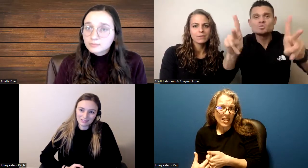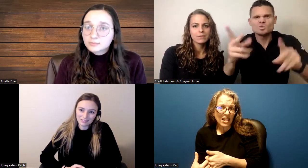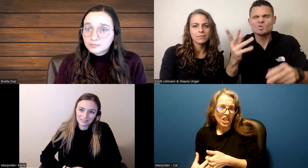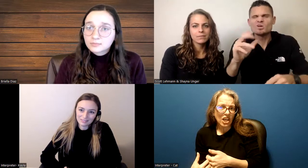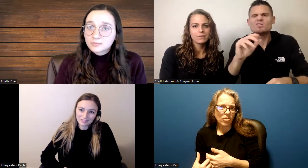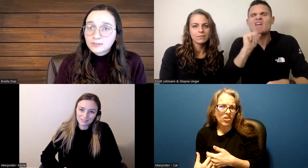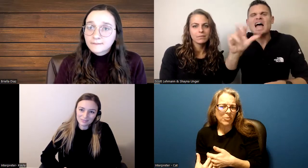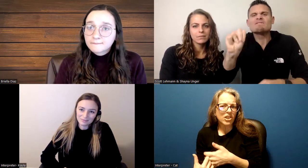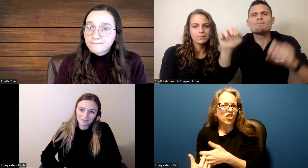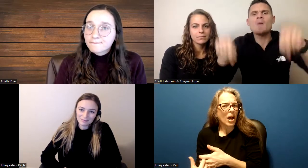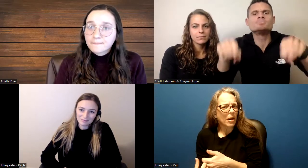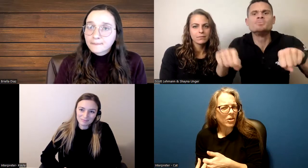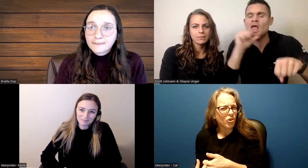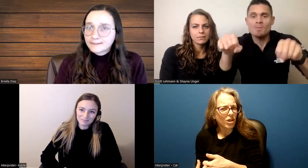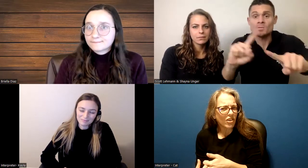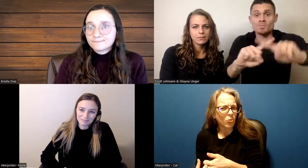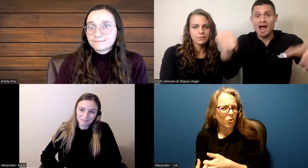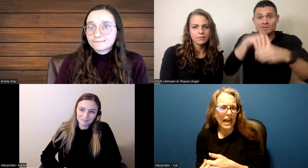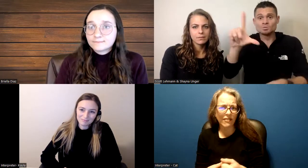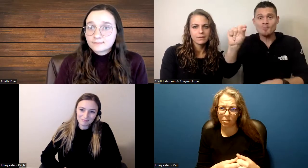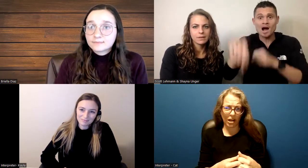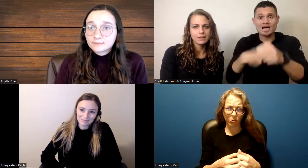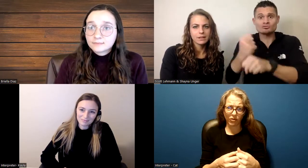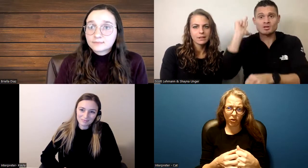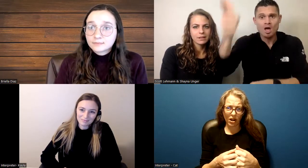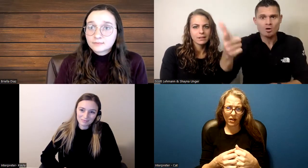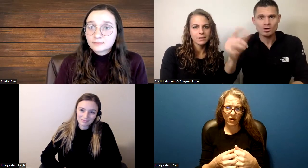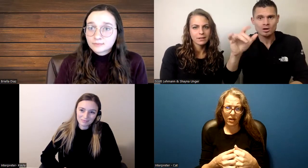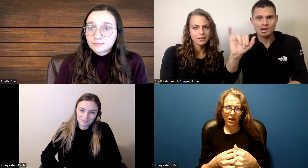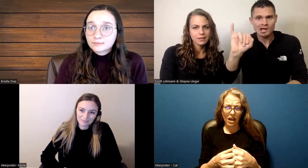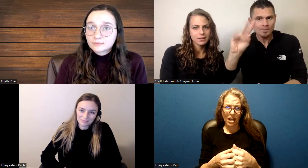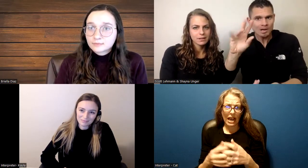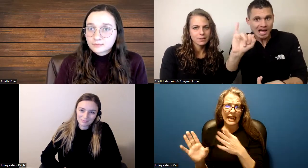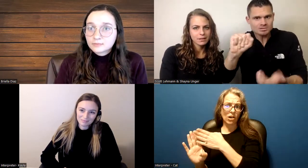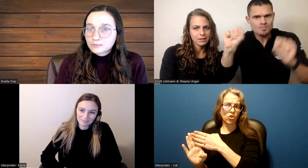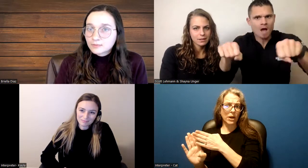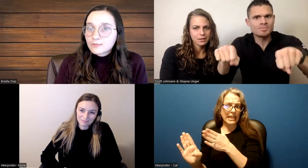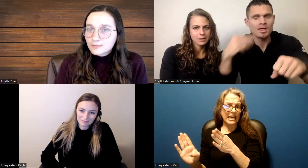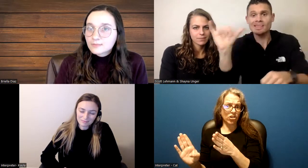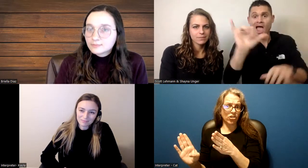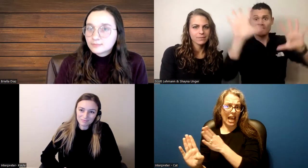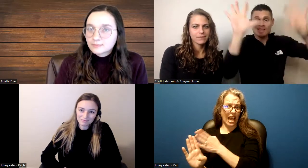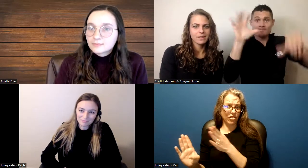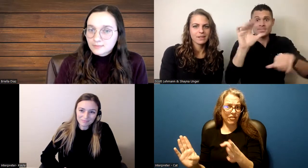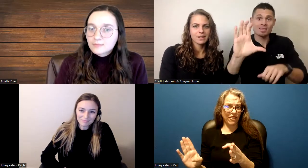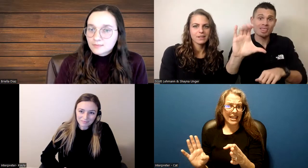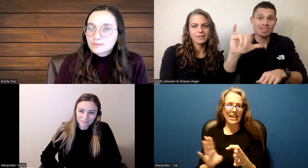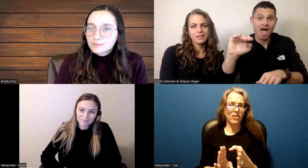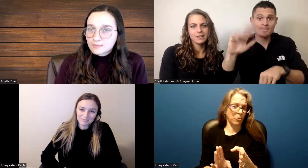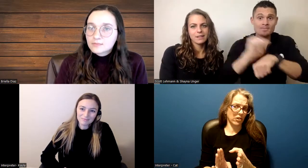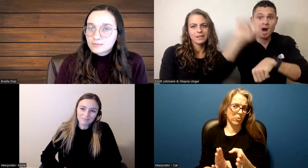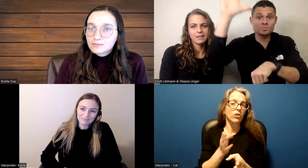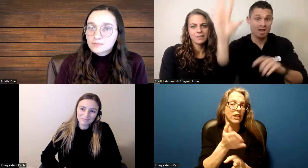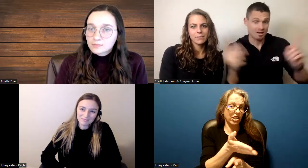90s, you know, some of the job opportunities were not even possible for us. And now 20 years after the fact, it